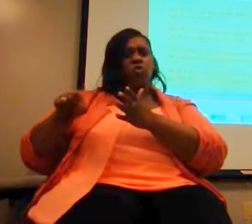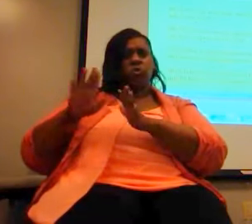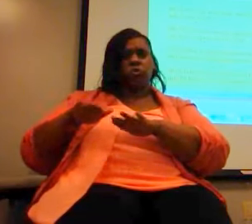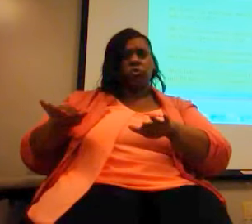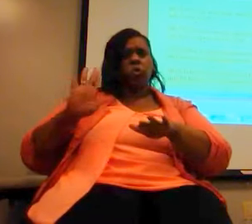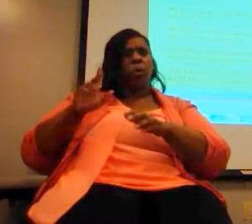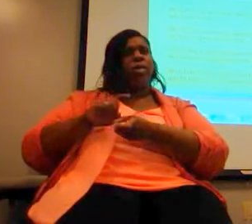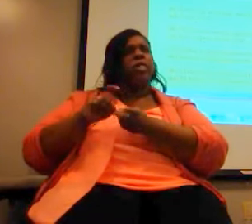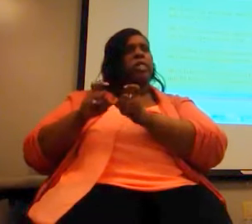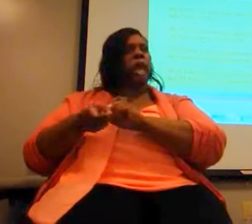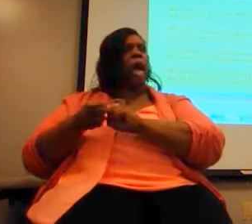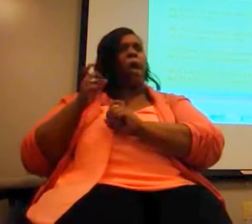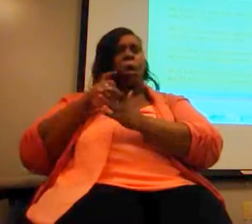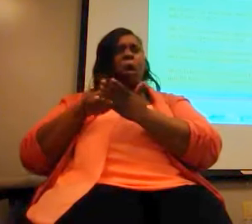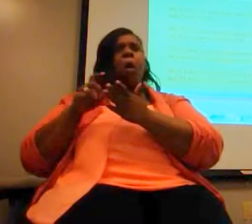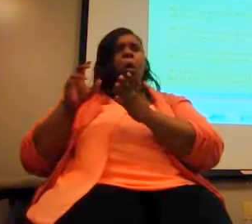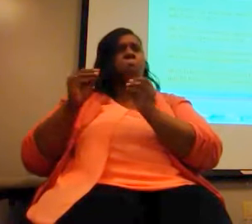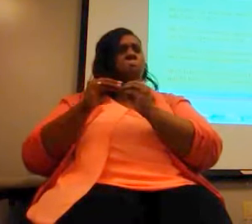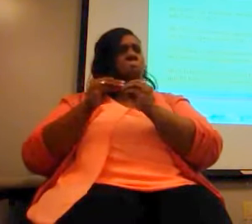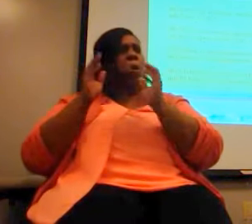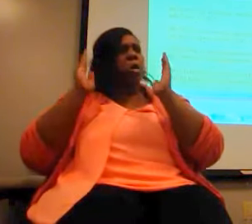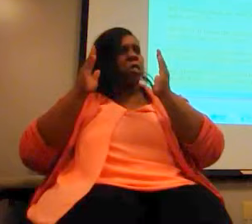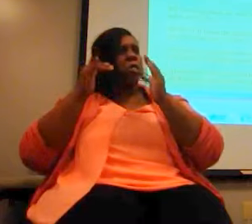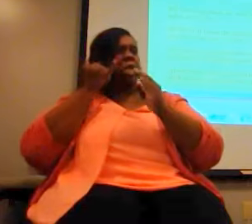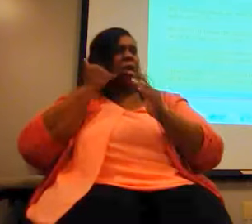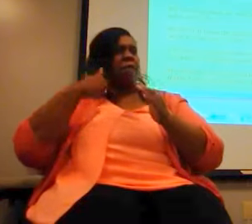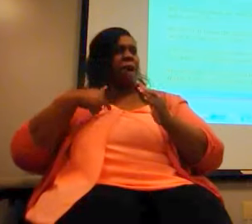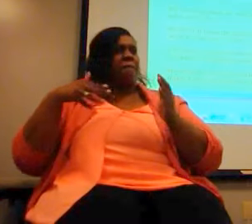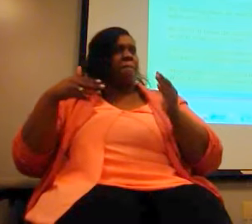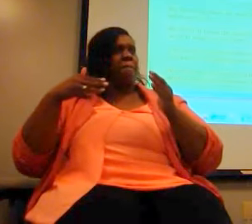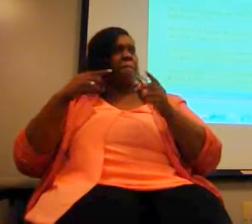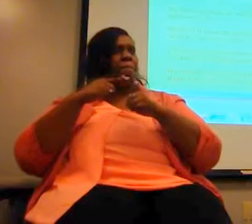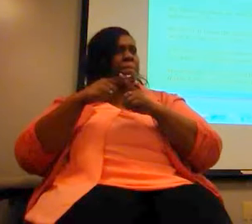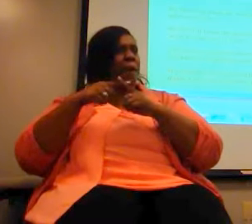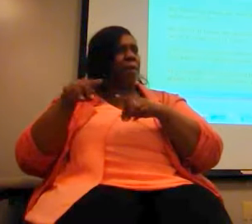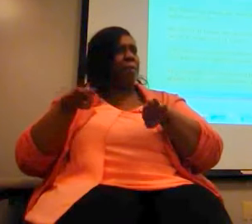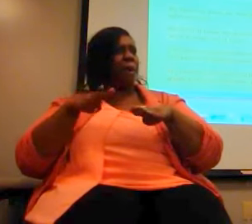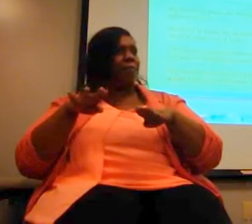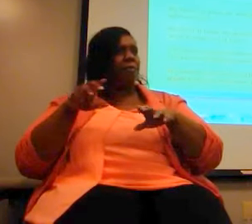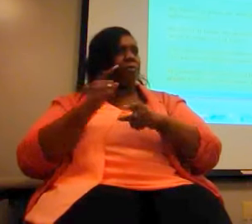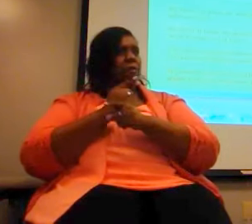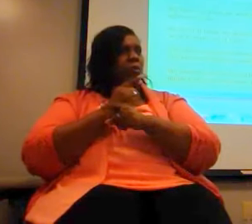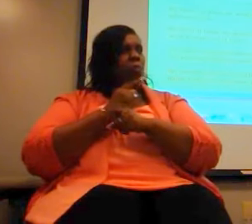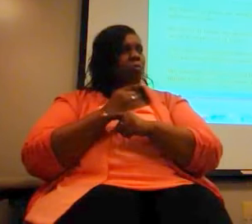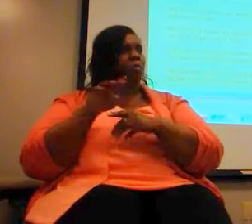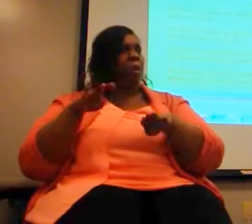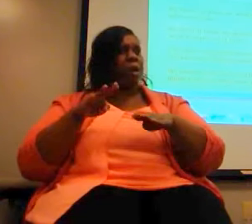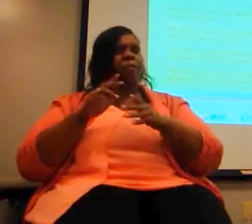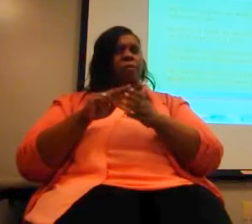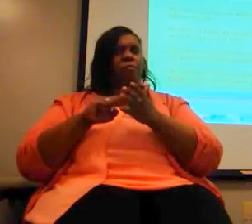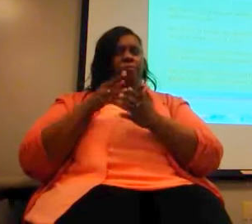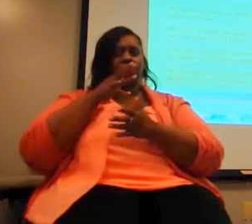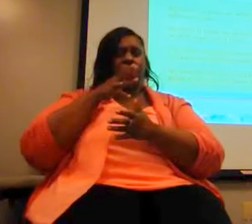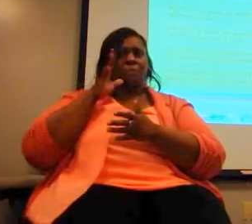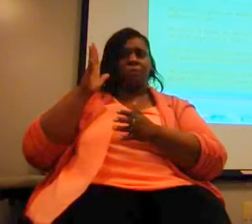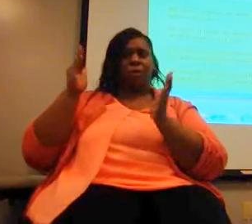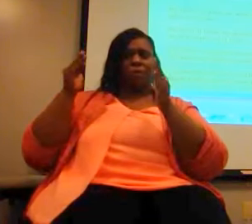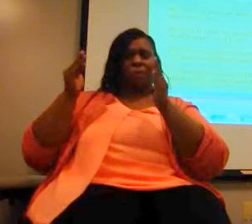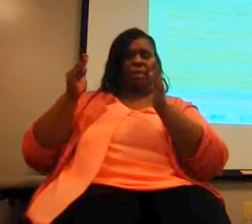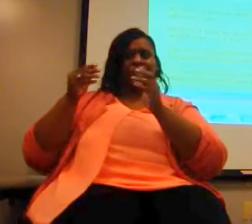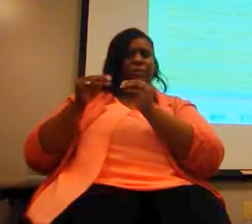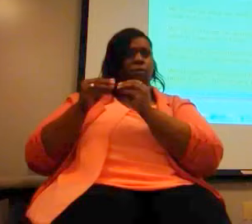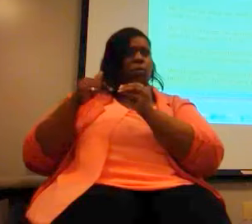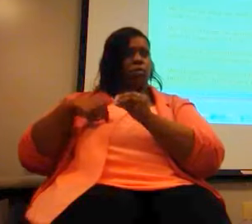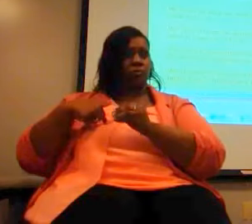things. And we identify the factors in the environment that might help a child behave appropriately. That's what I was saying. We set them up for success.